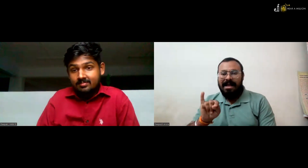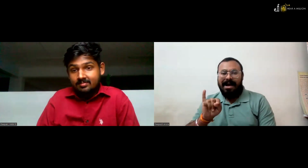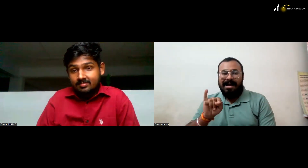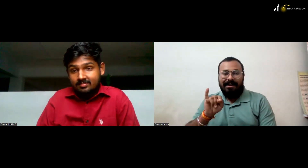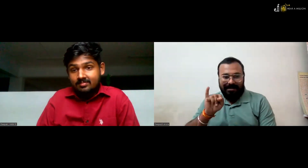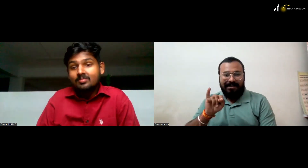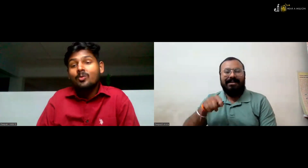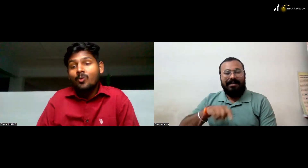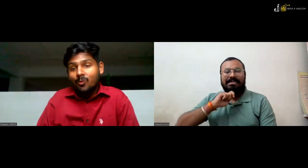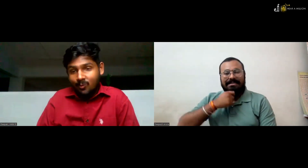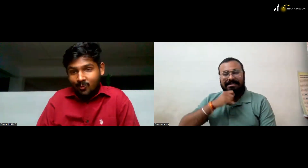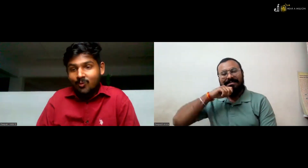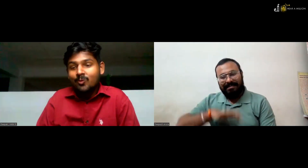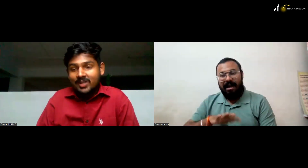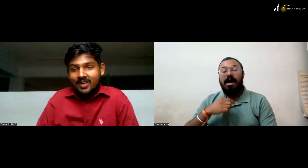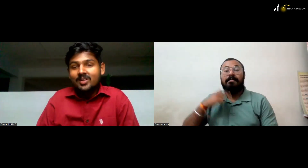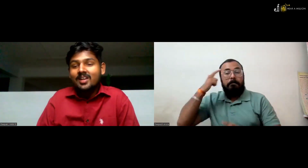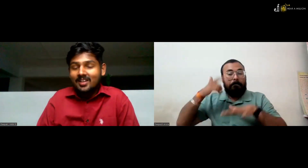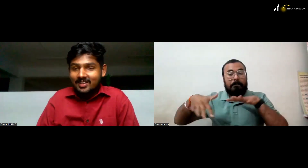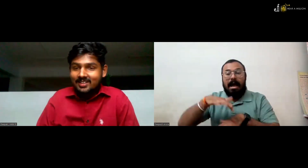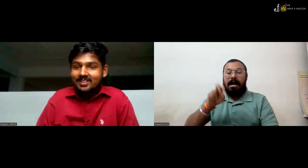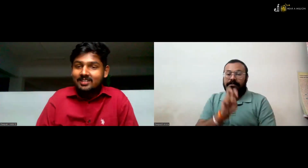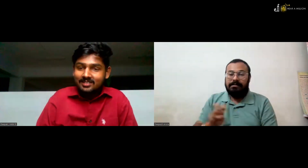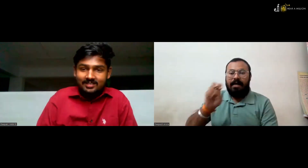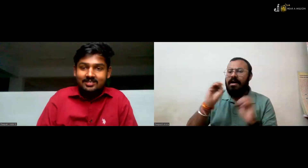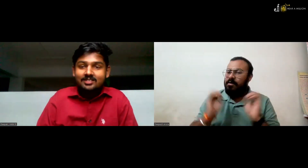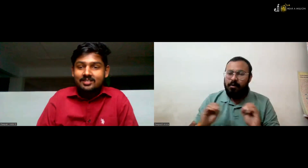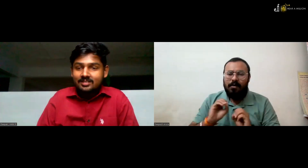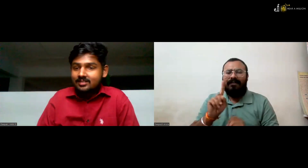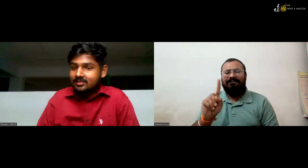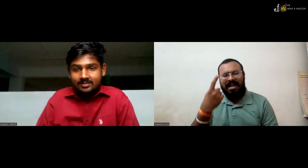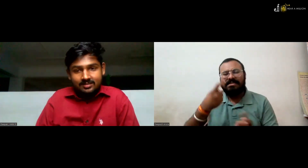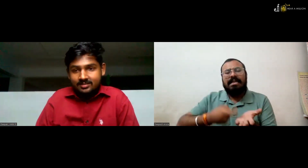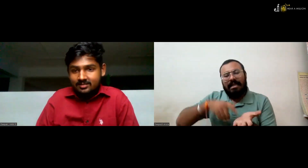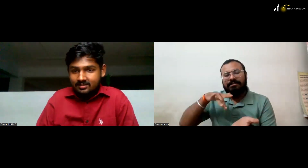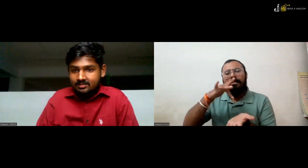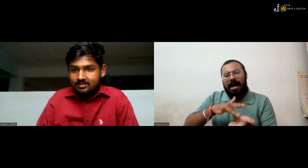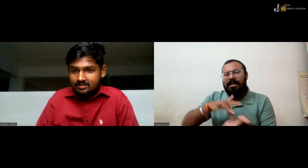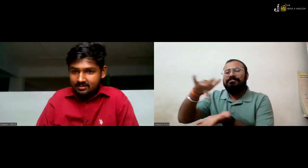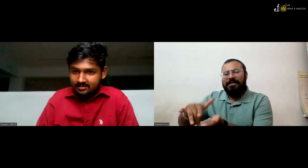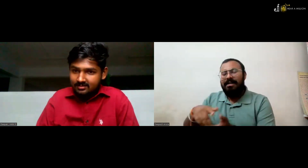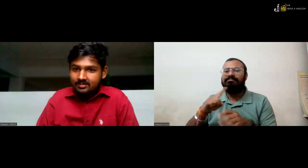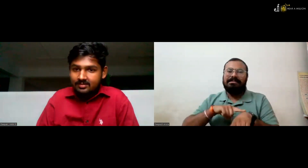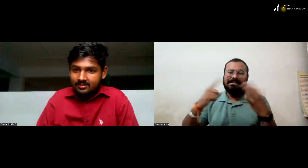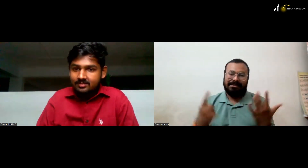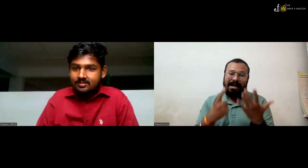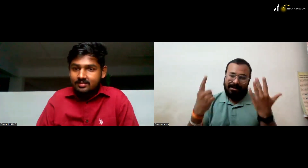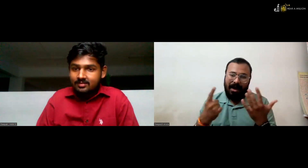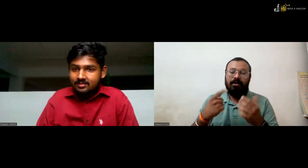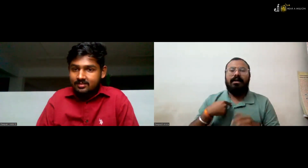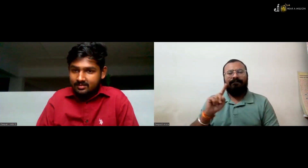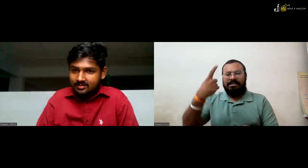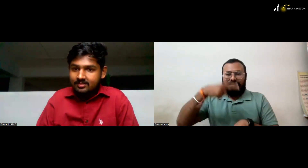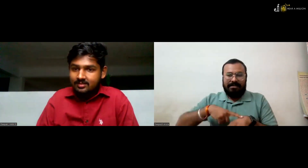was quite young, kind of 15 or 16 years, I thought that at that time I didn't had any